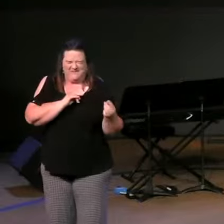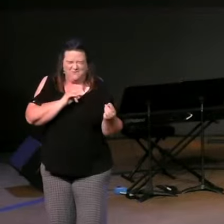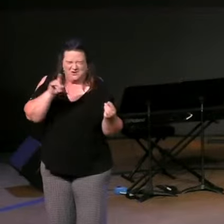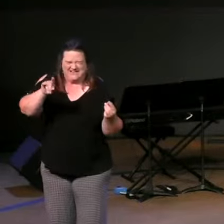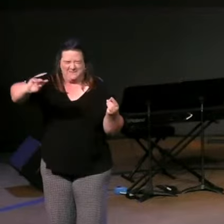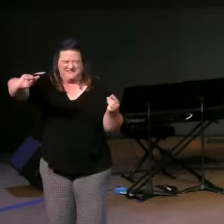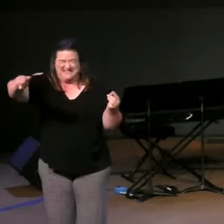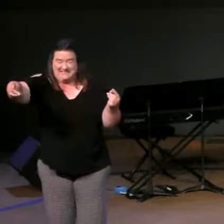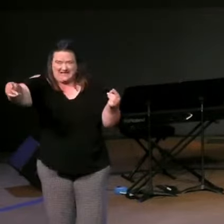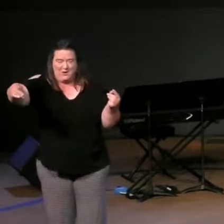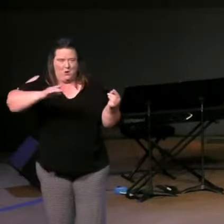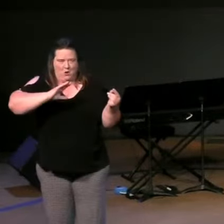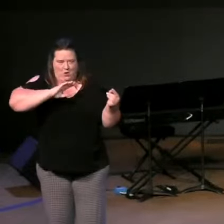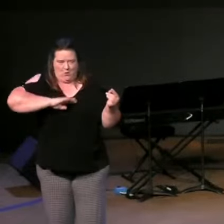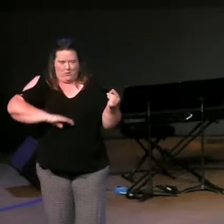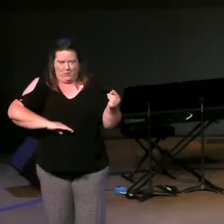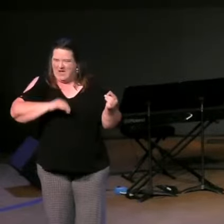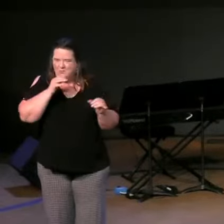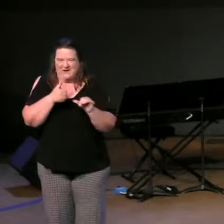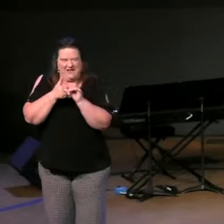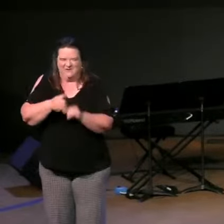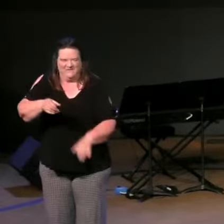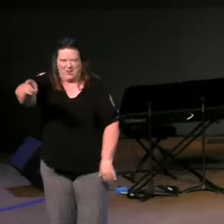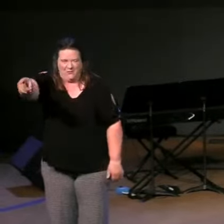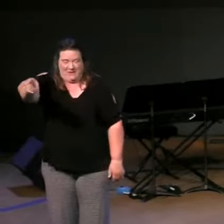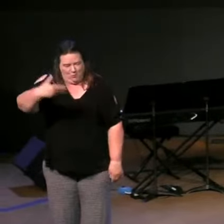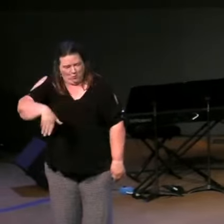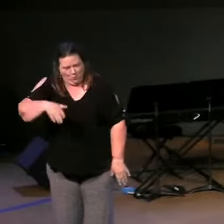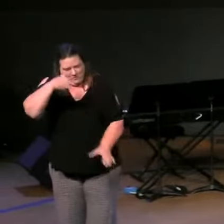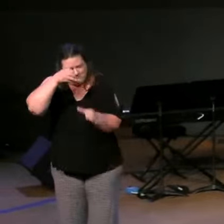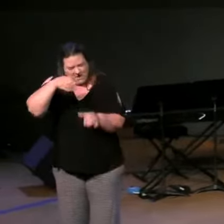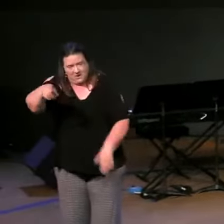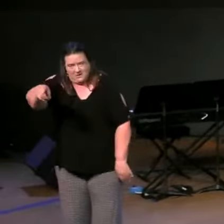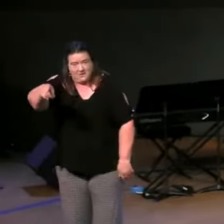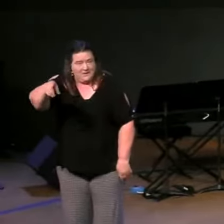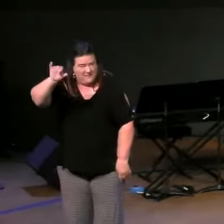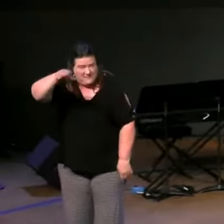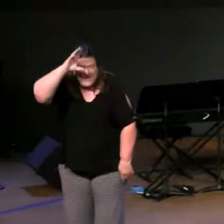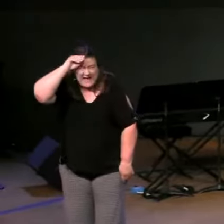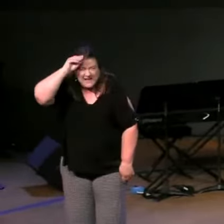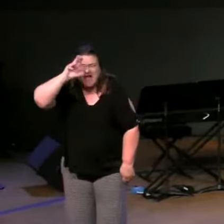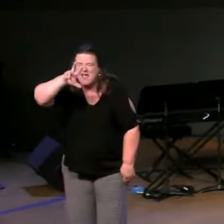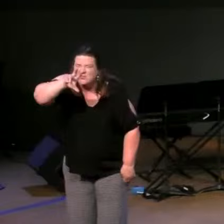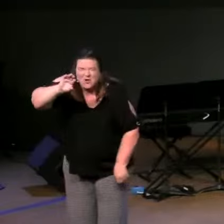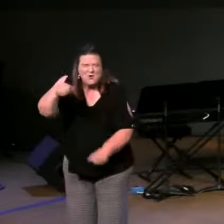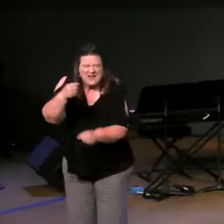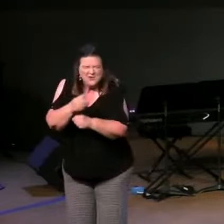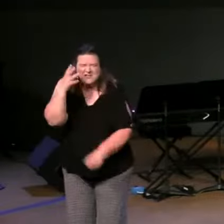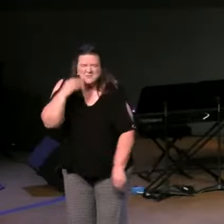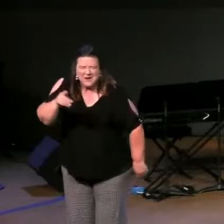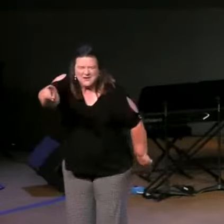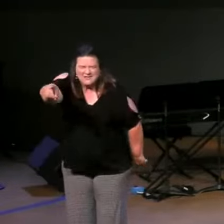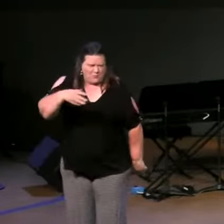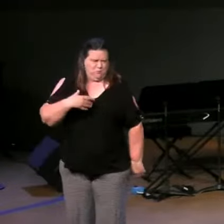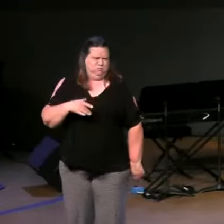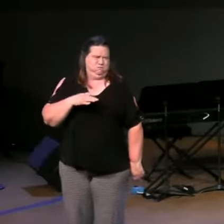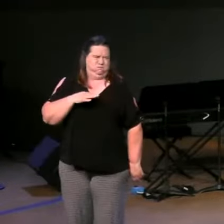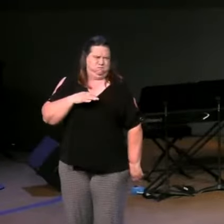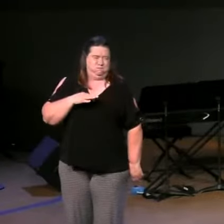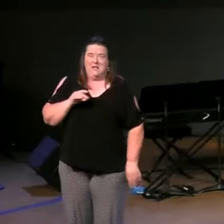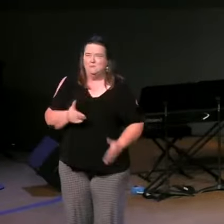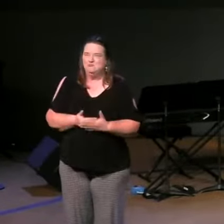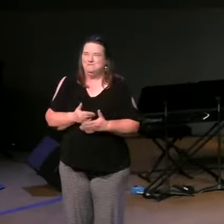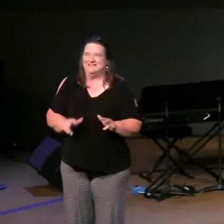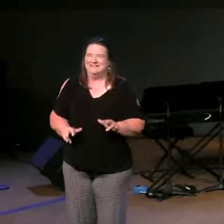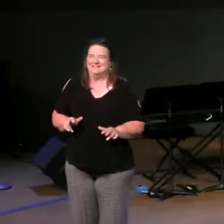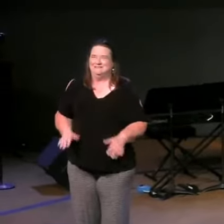that that way I wouldn't have to follow you, honestly. This is a guy who's got 30 years of experience, and I'm just